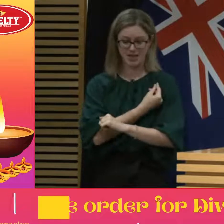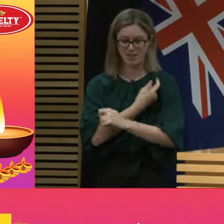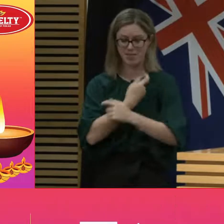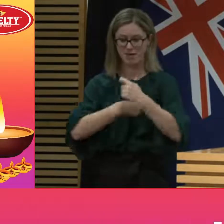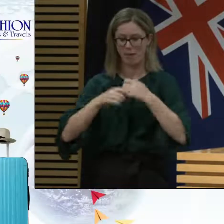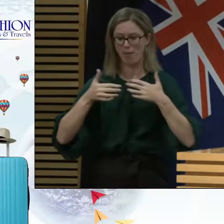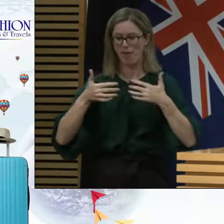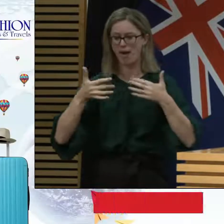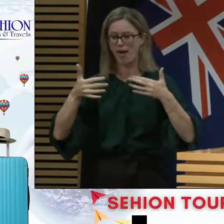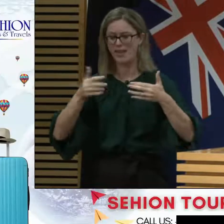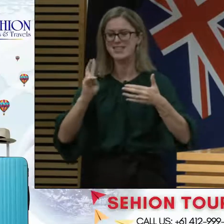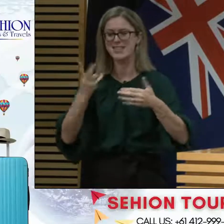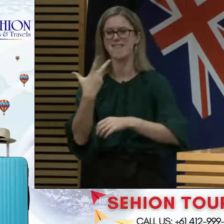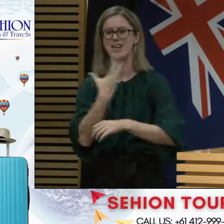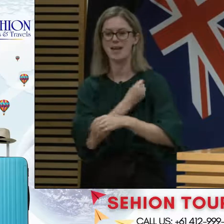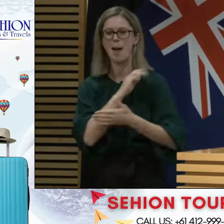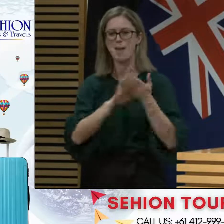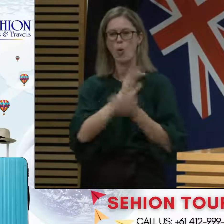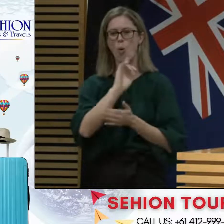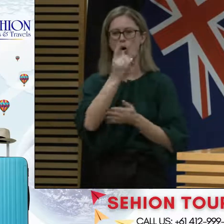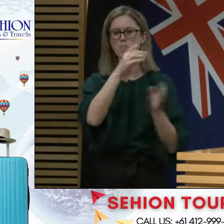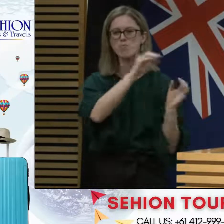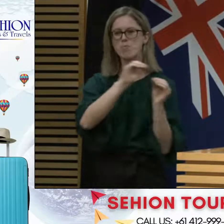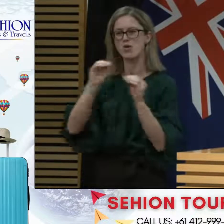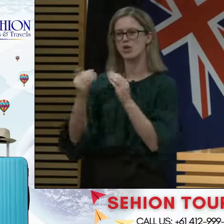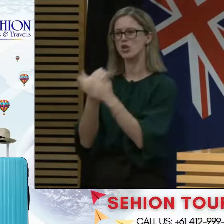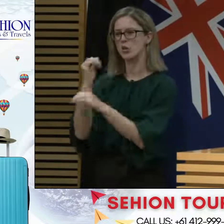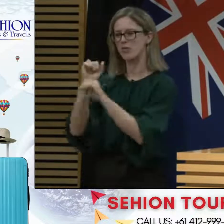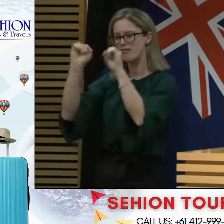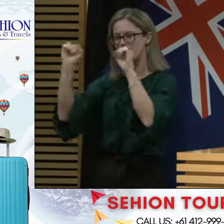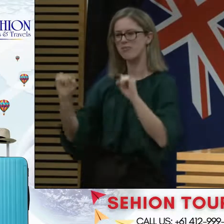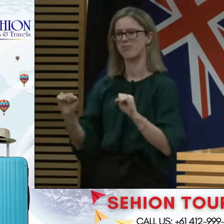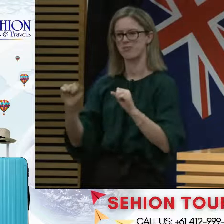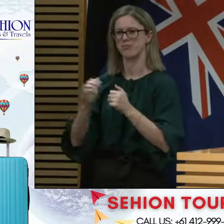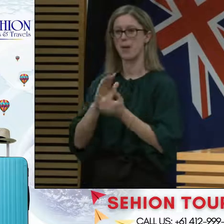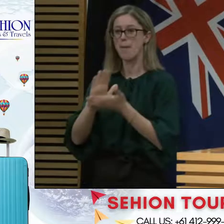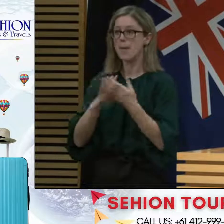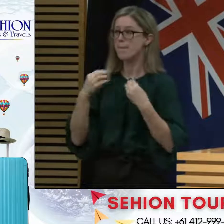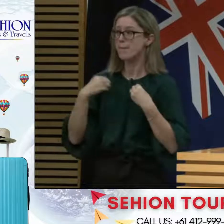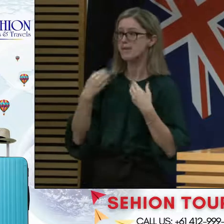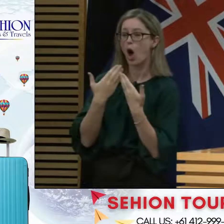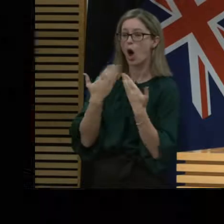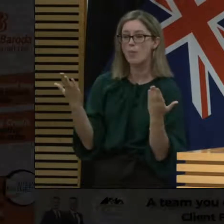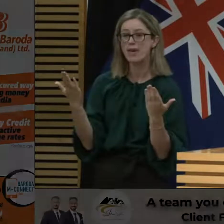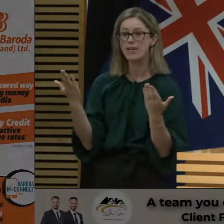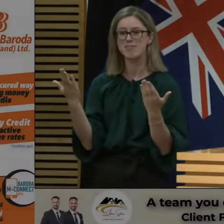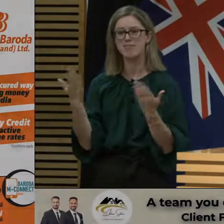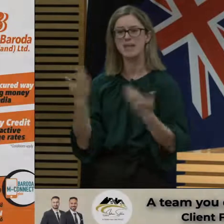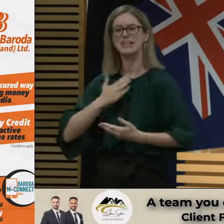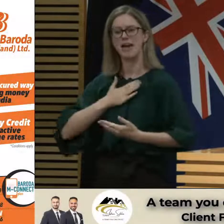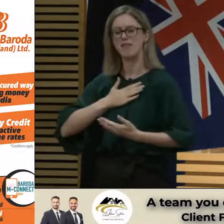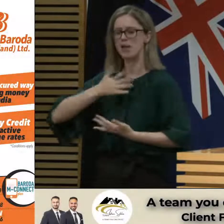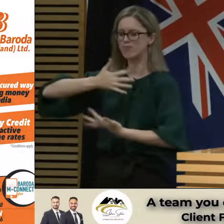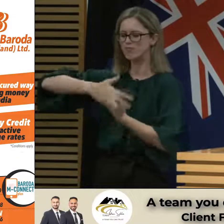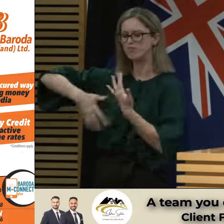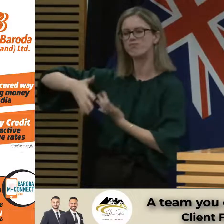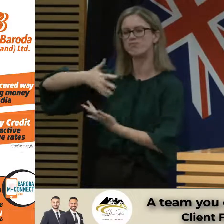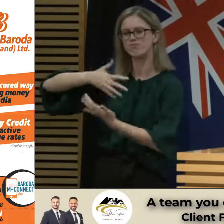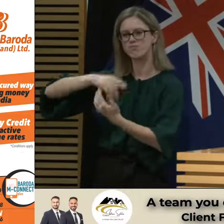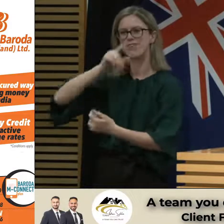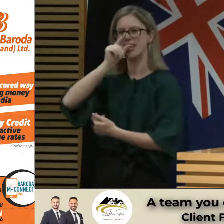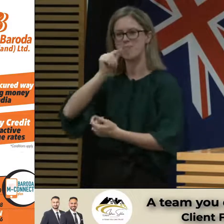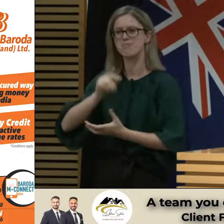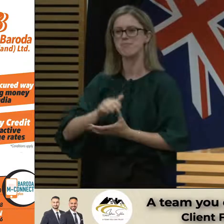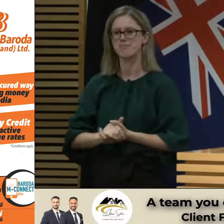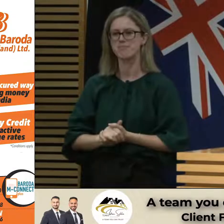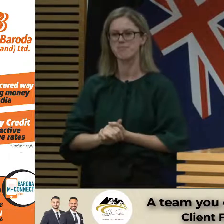their second dose, Auckland will move into the new framework, meaning businesses can open and operate safely again.